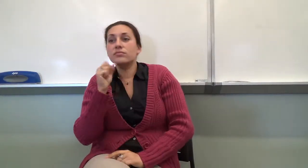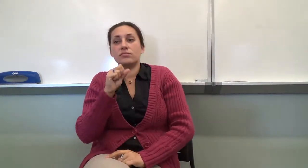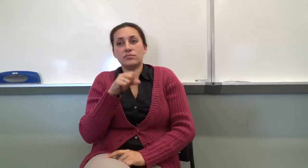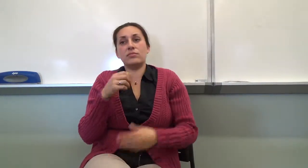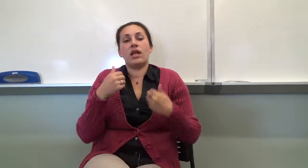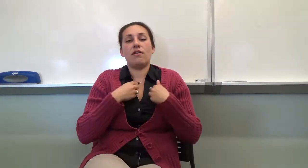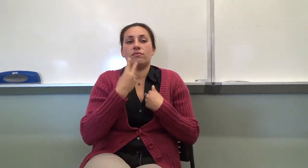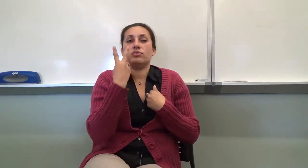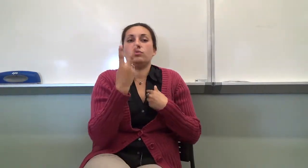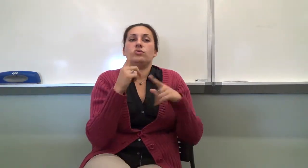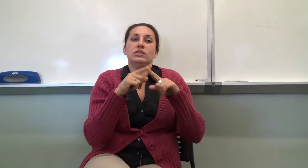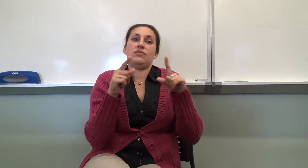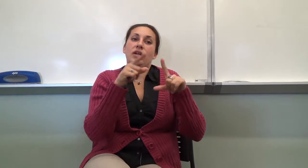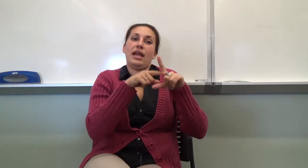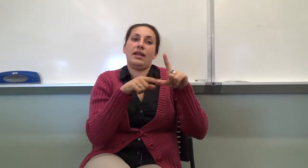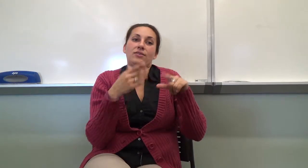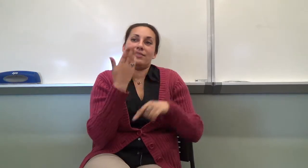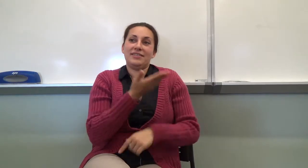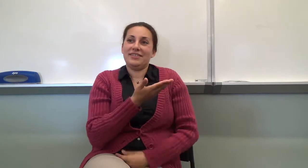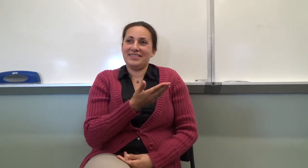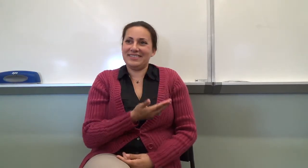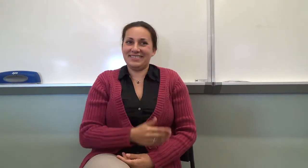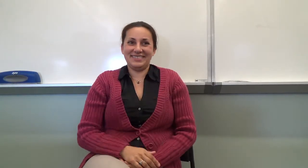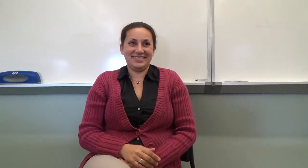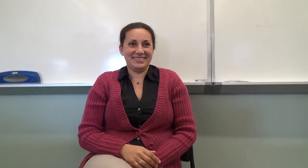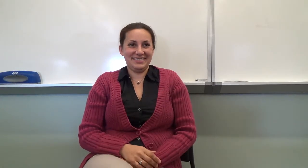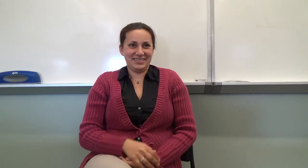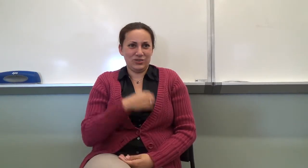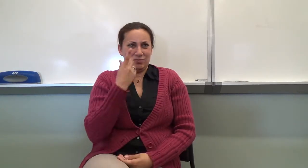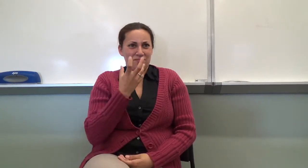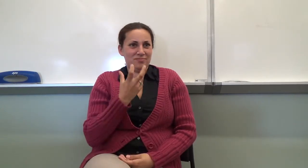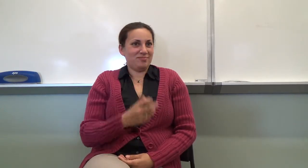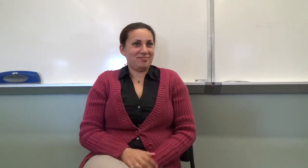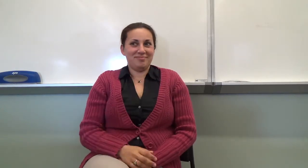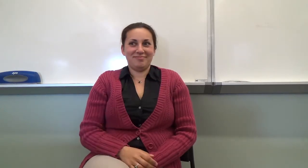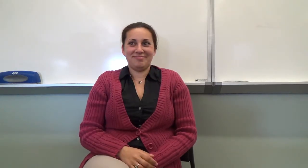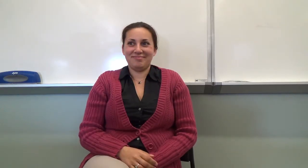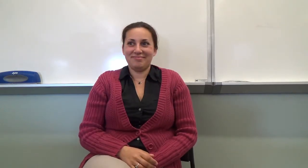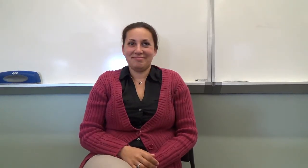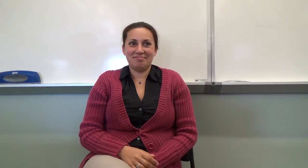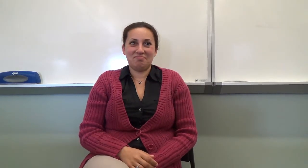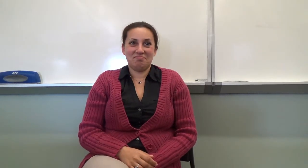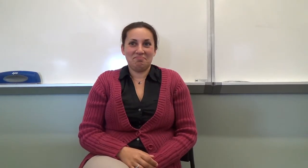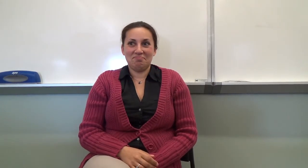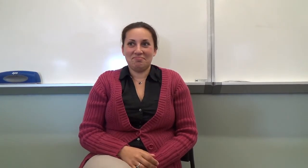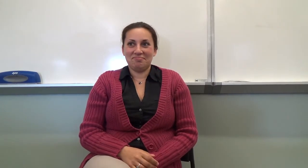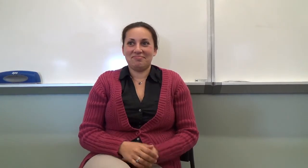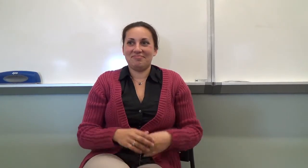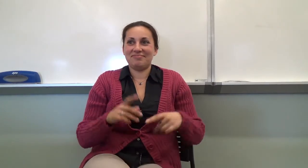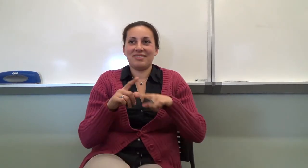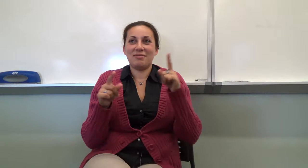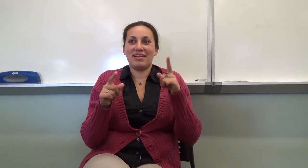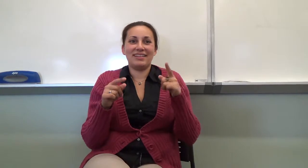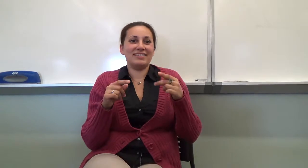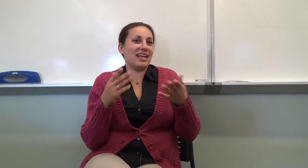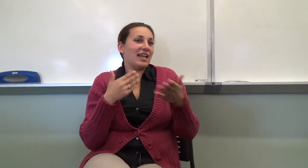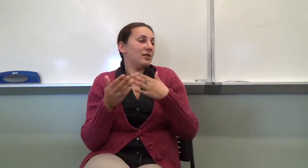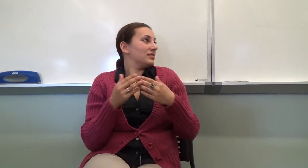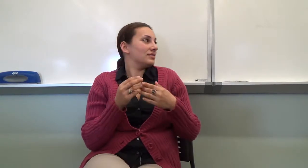different angles, but otherwise, they're all equal. Now, here's the strange part of it. Let's say we go back and erase one